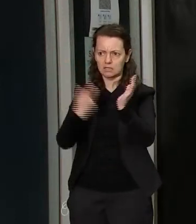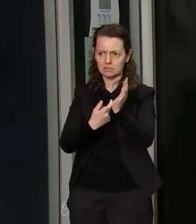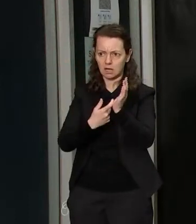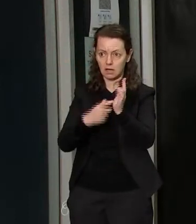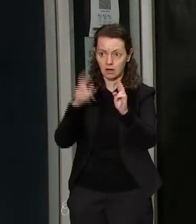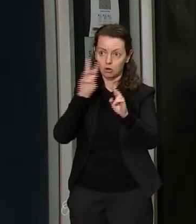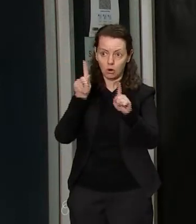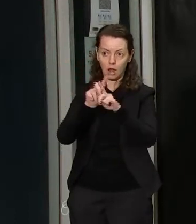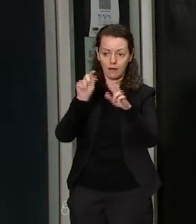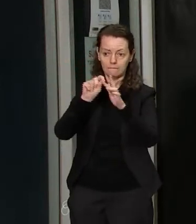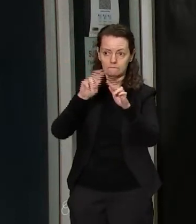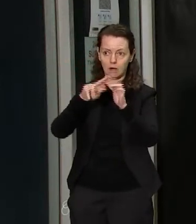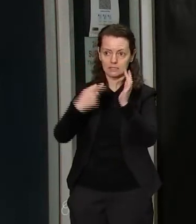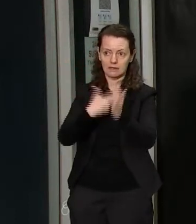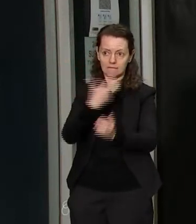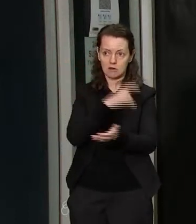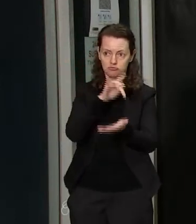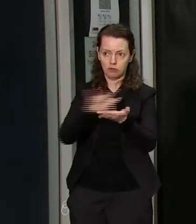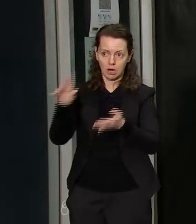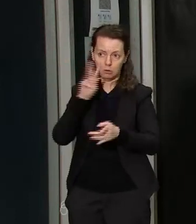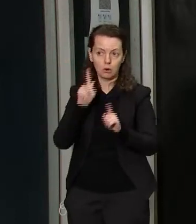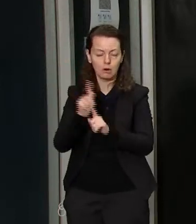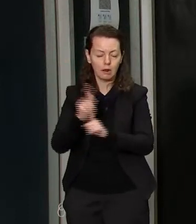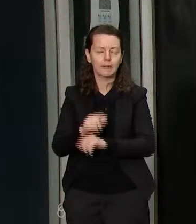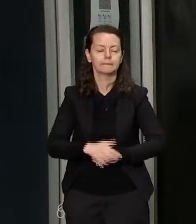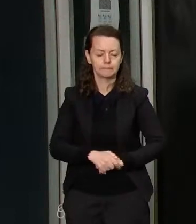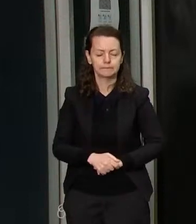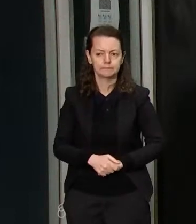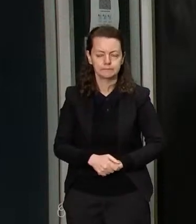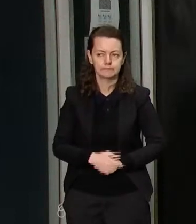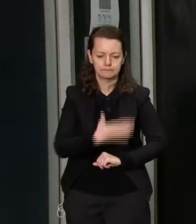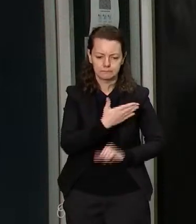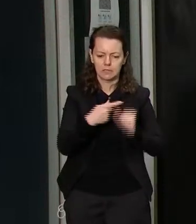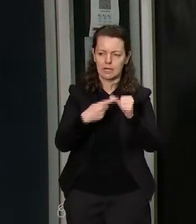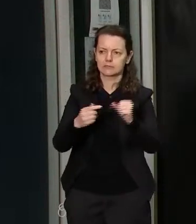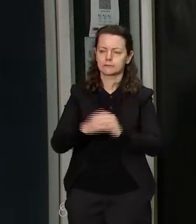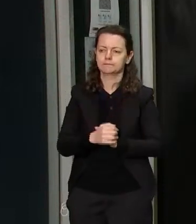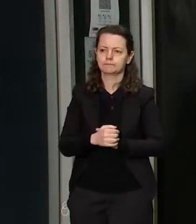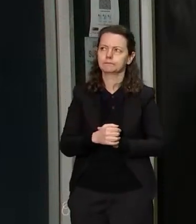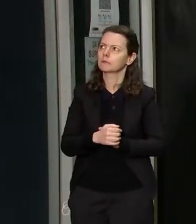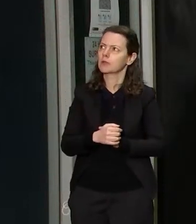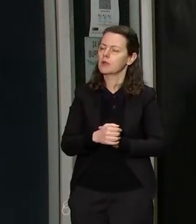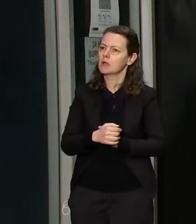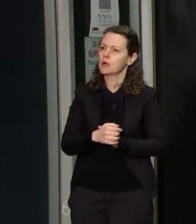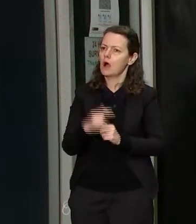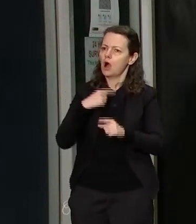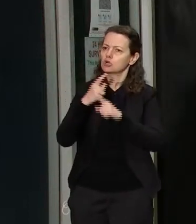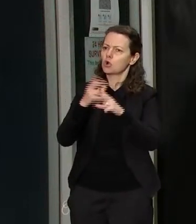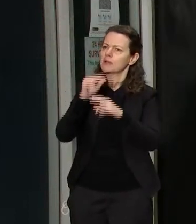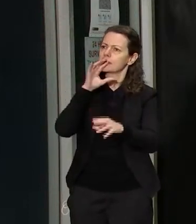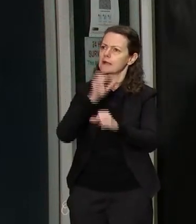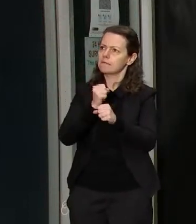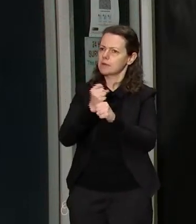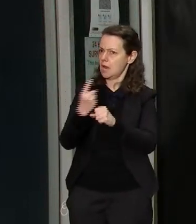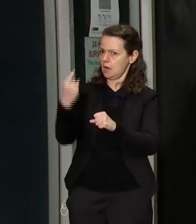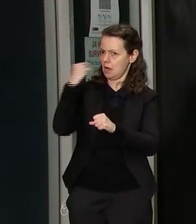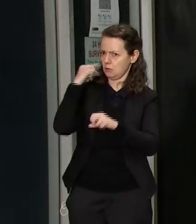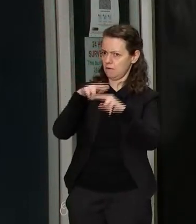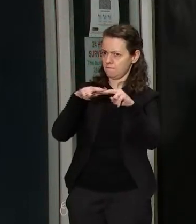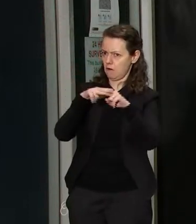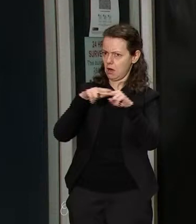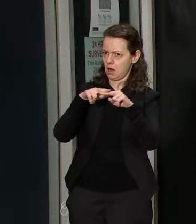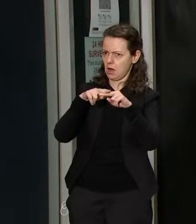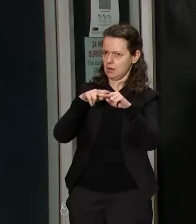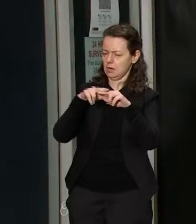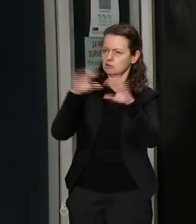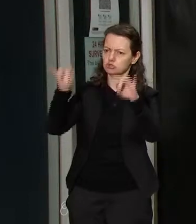dose? I was at National Cabinet just a week ago today